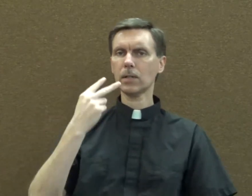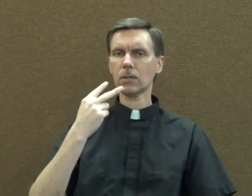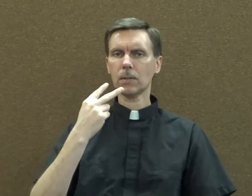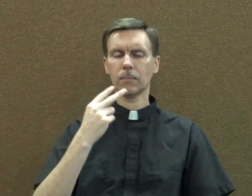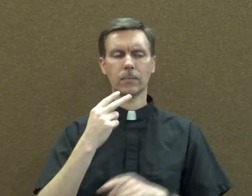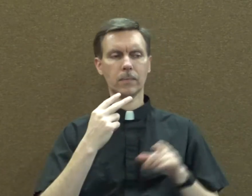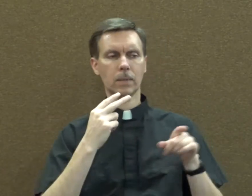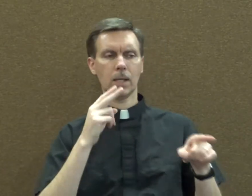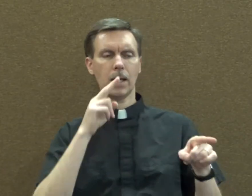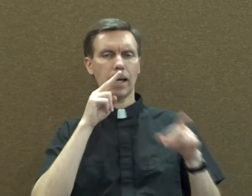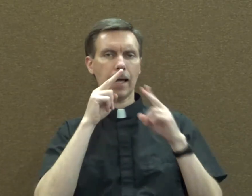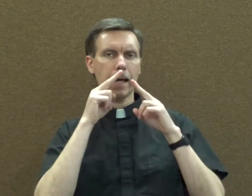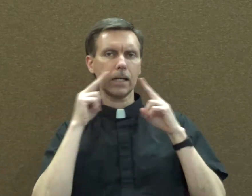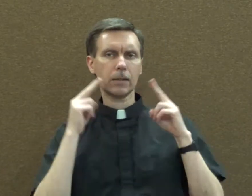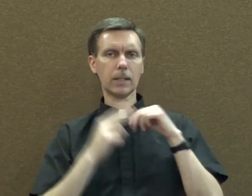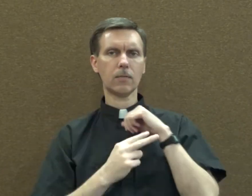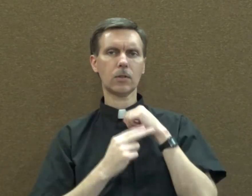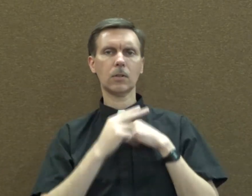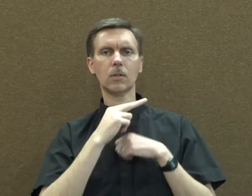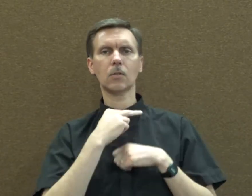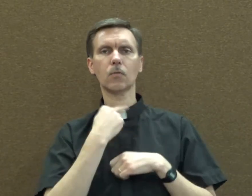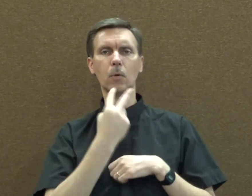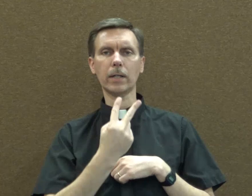voice and a thief's voice?